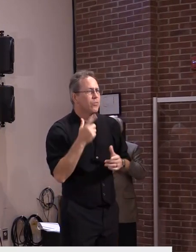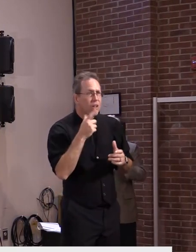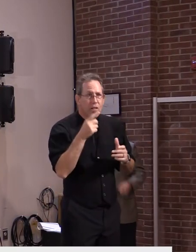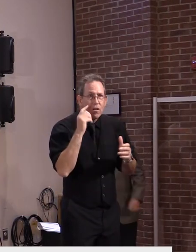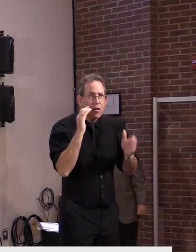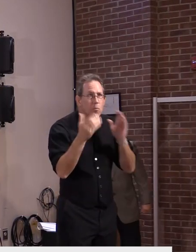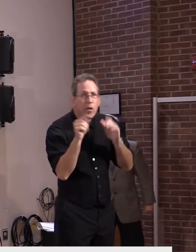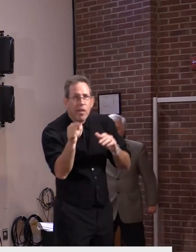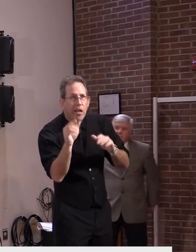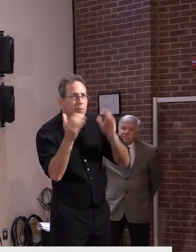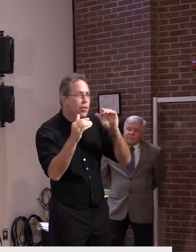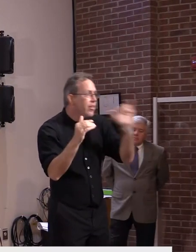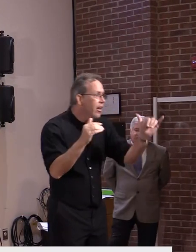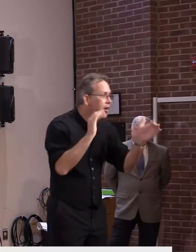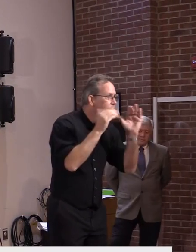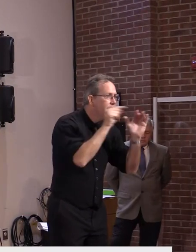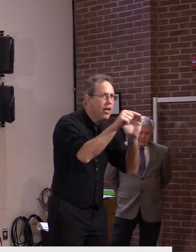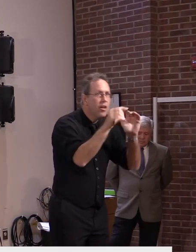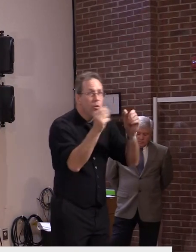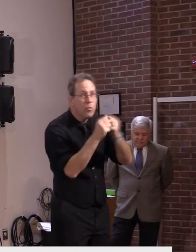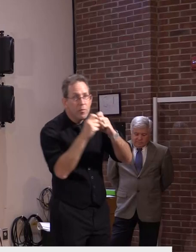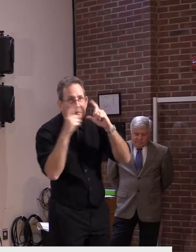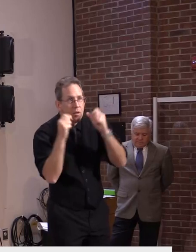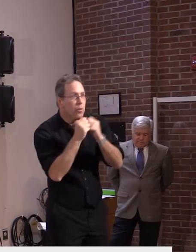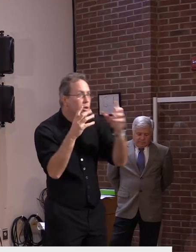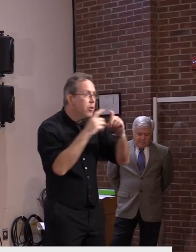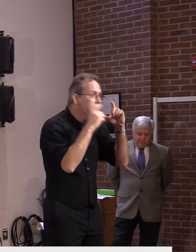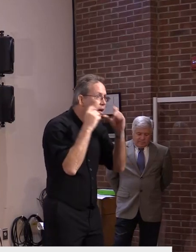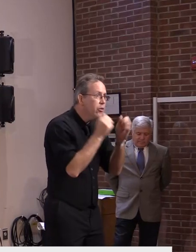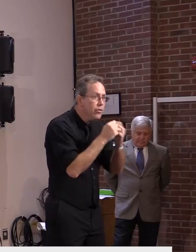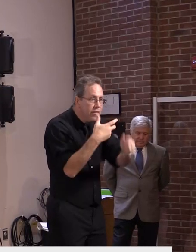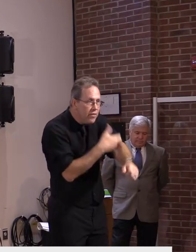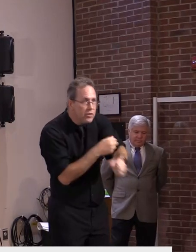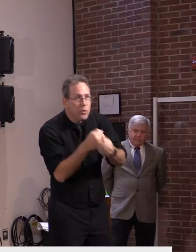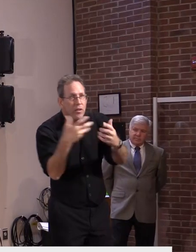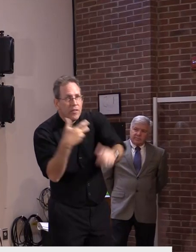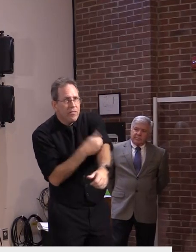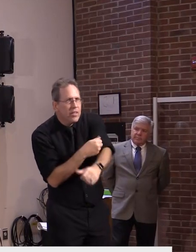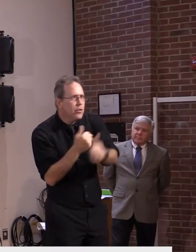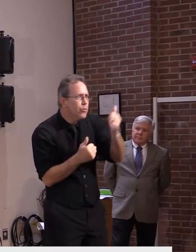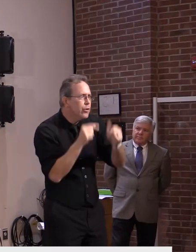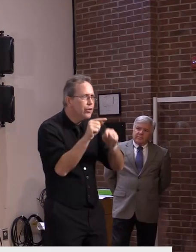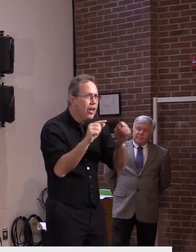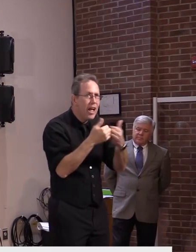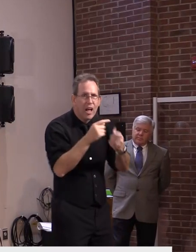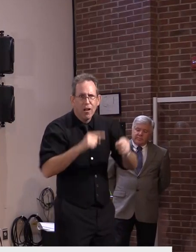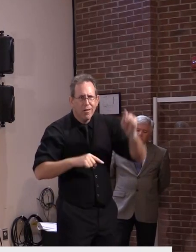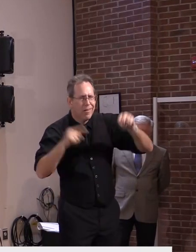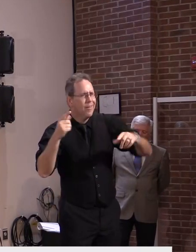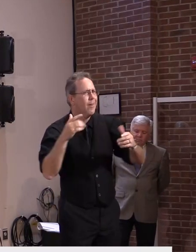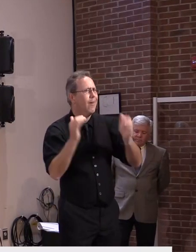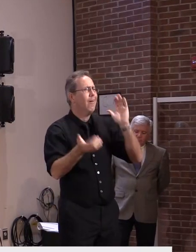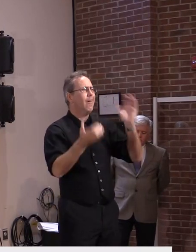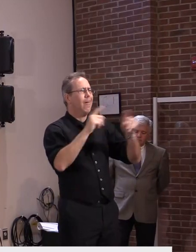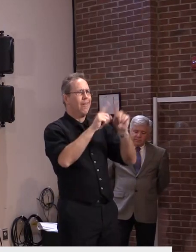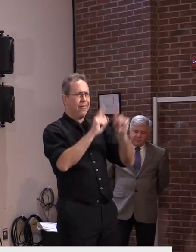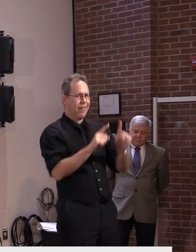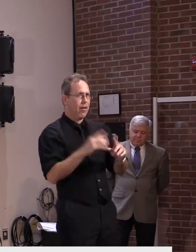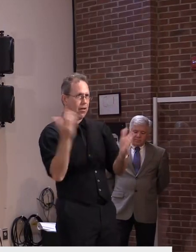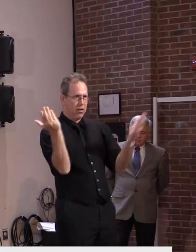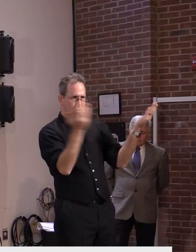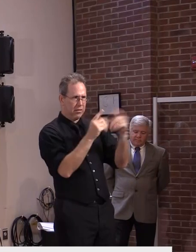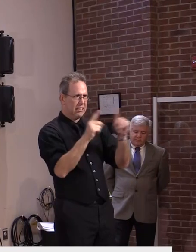see how much of a role that played, and if that was playing what I would suspect to be even a bigger role than